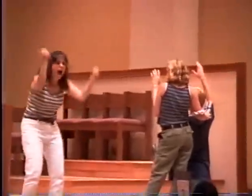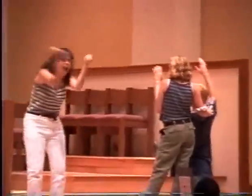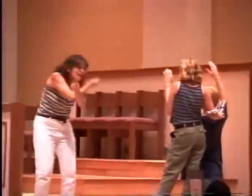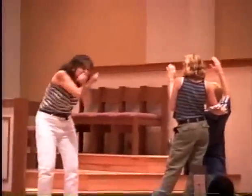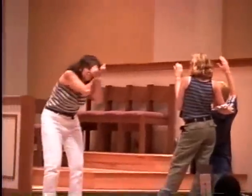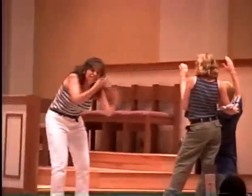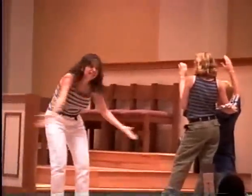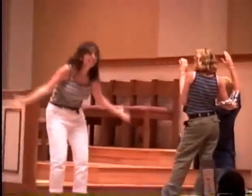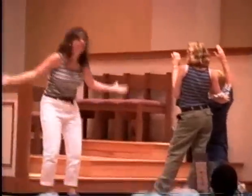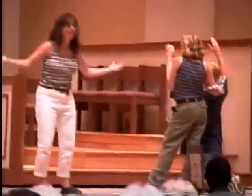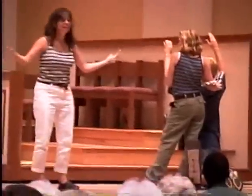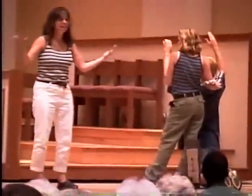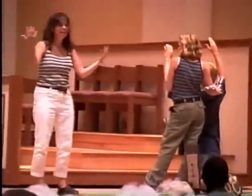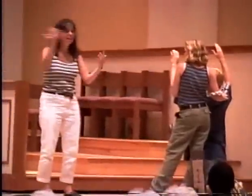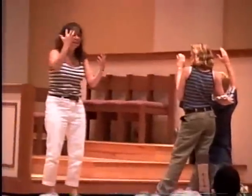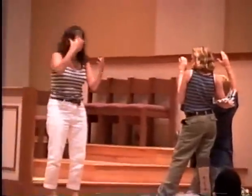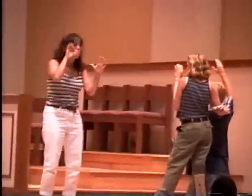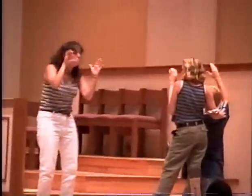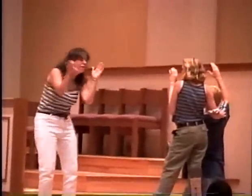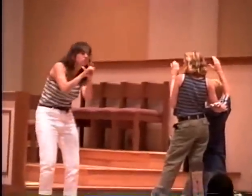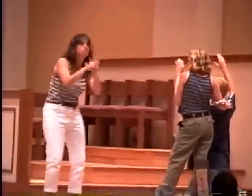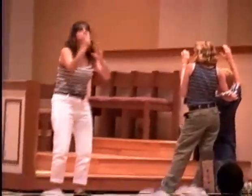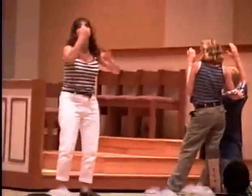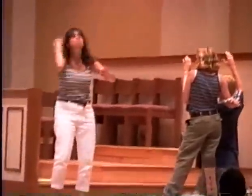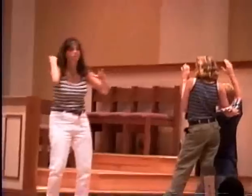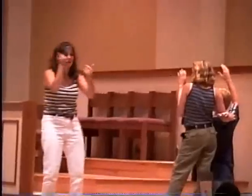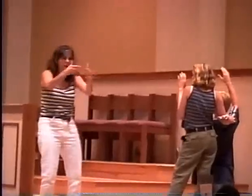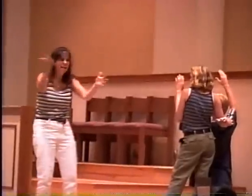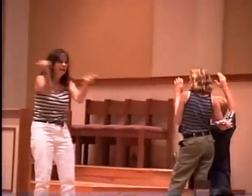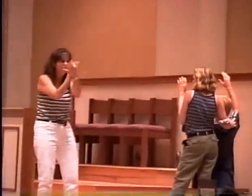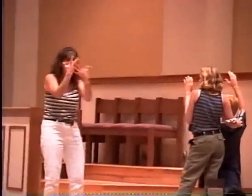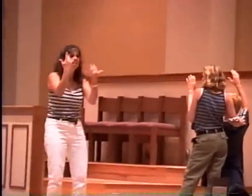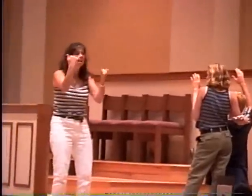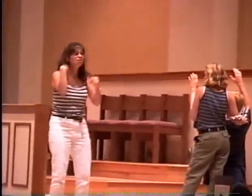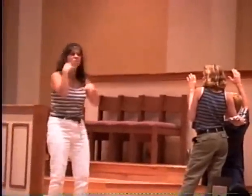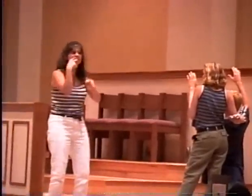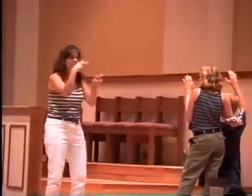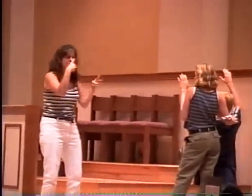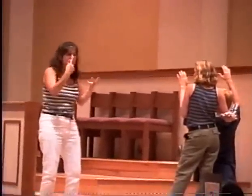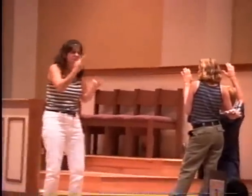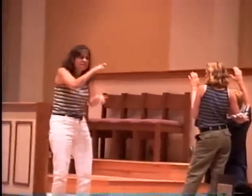and they lost everything. They lost pictures and memories of everything.